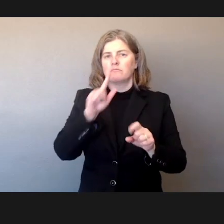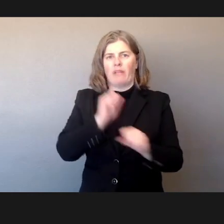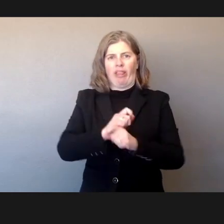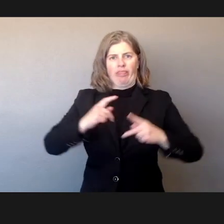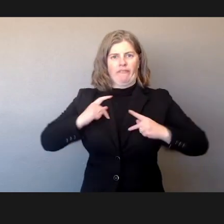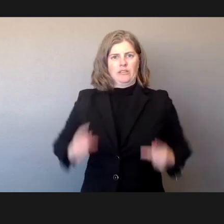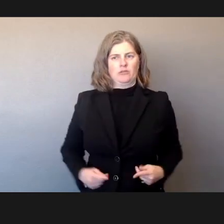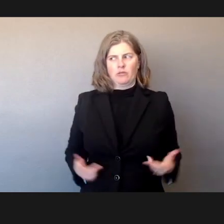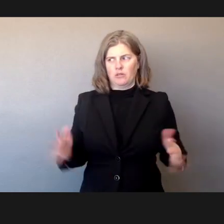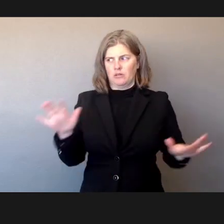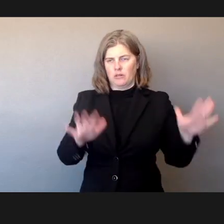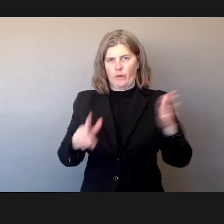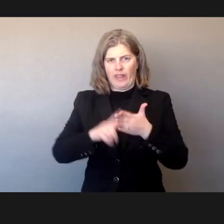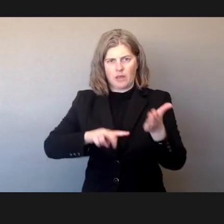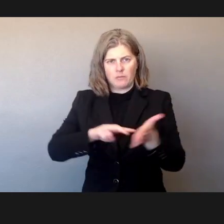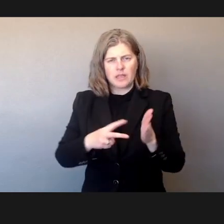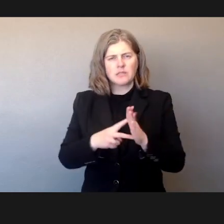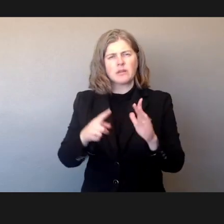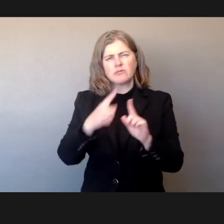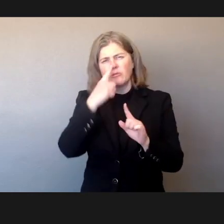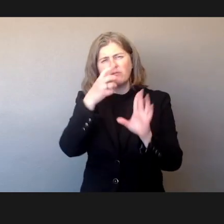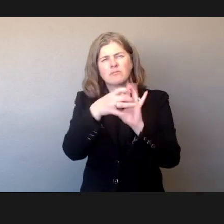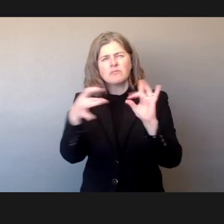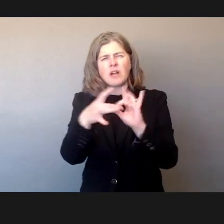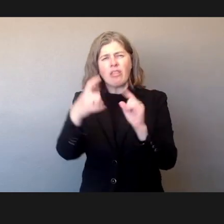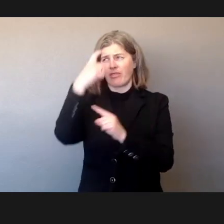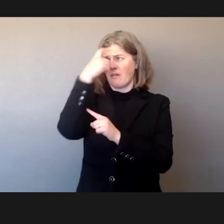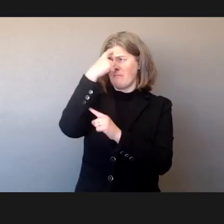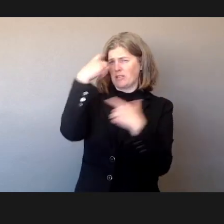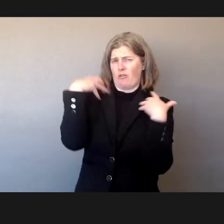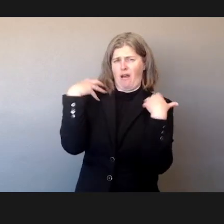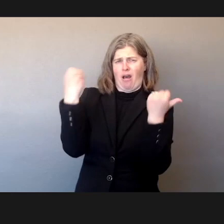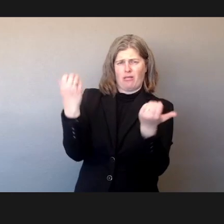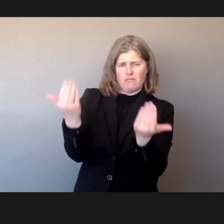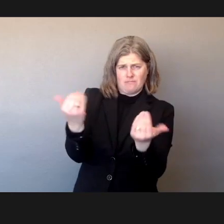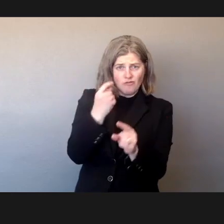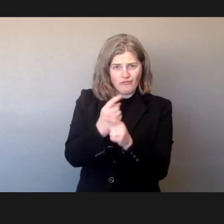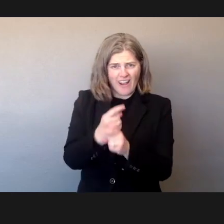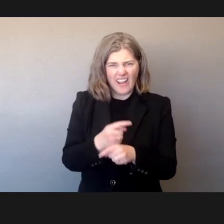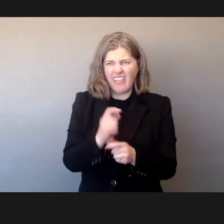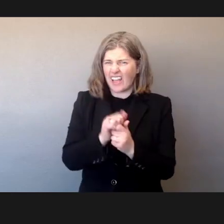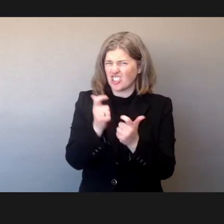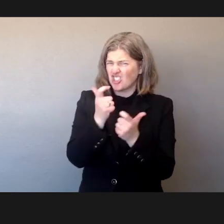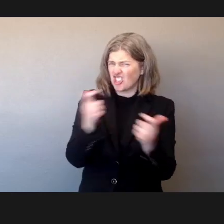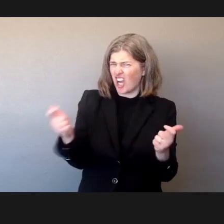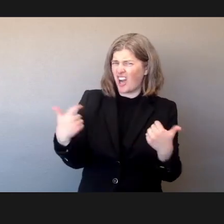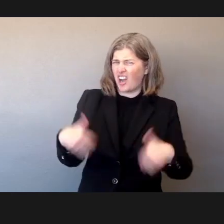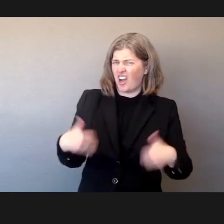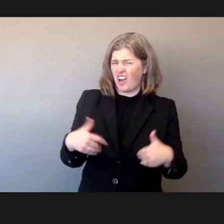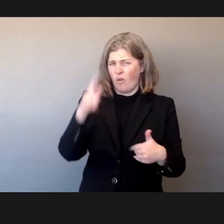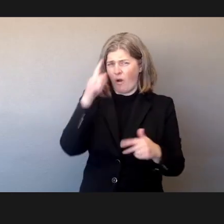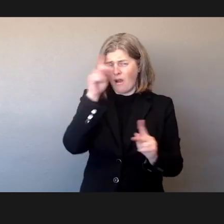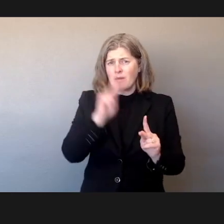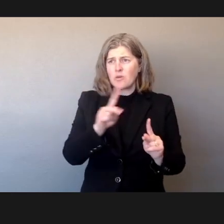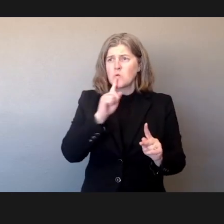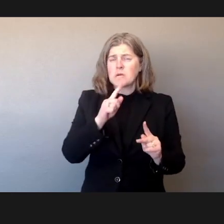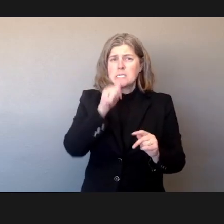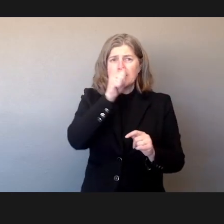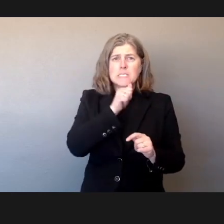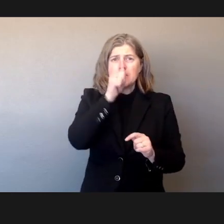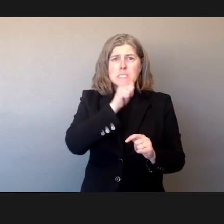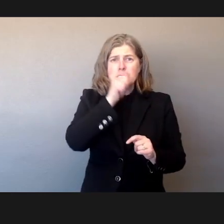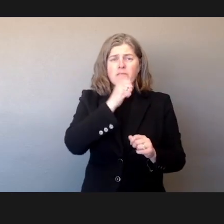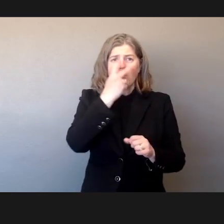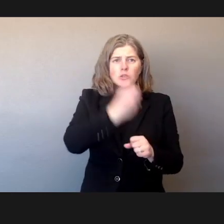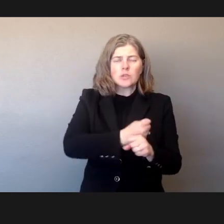aspects of a lot of this. But talk to us about the mental health aspects, right? Because that is a huge deal here. People have had to deal with this for 2